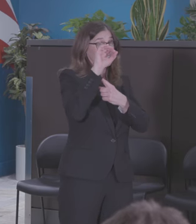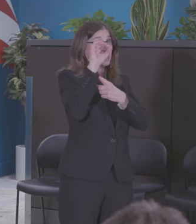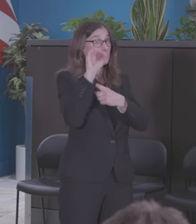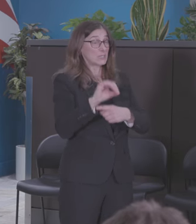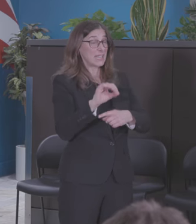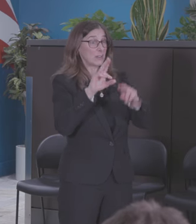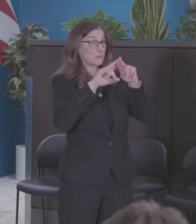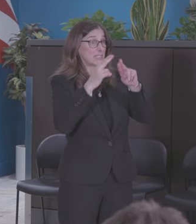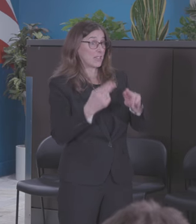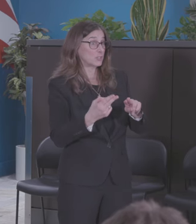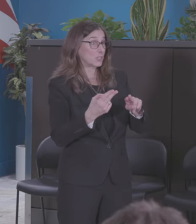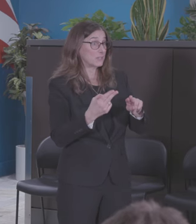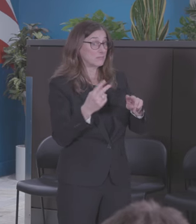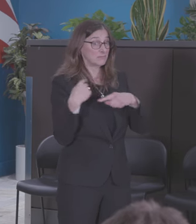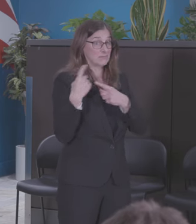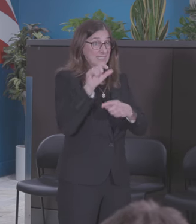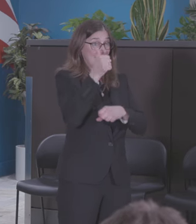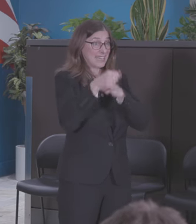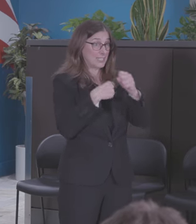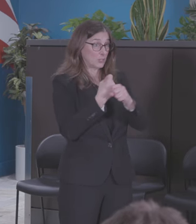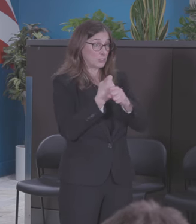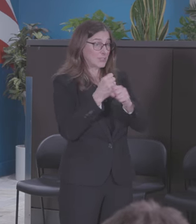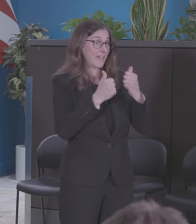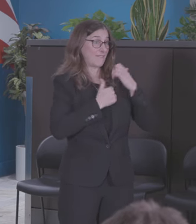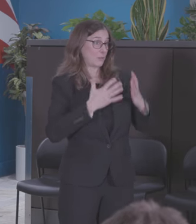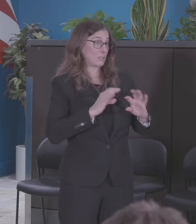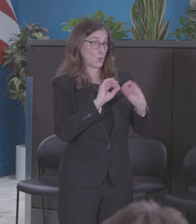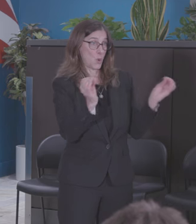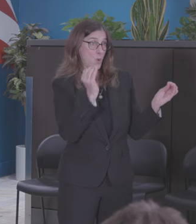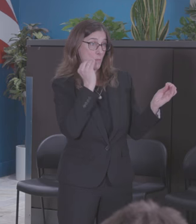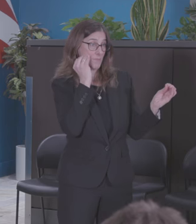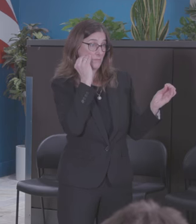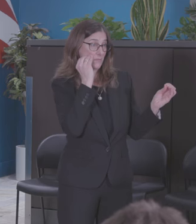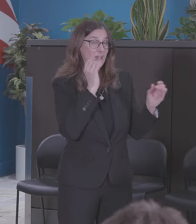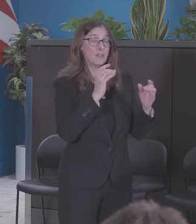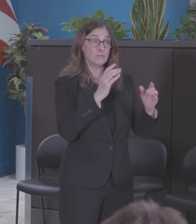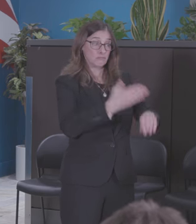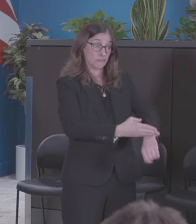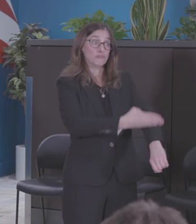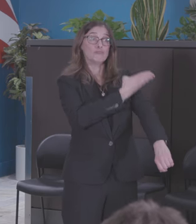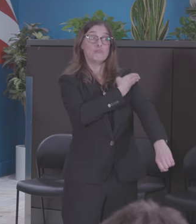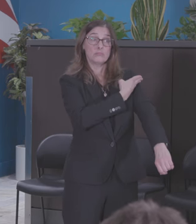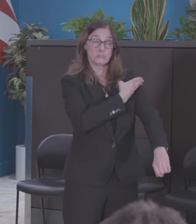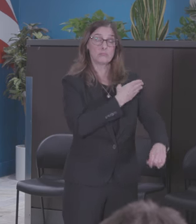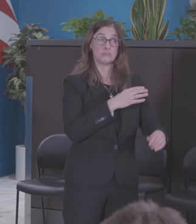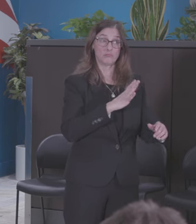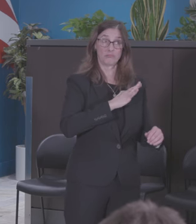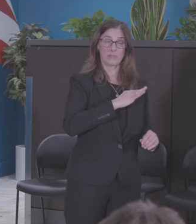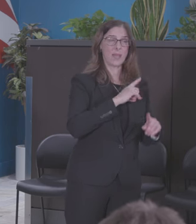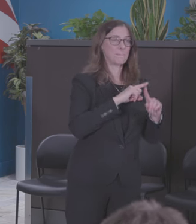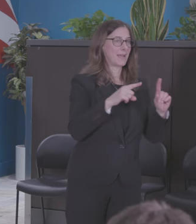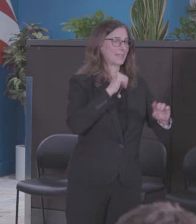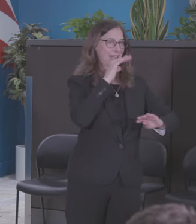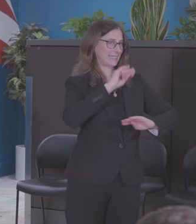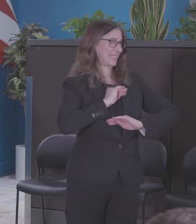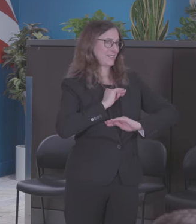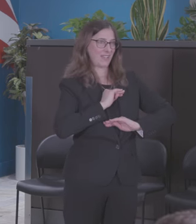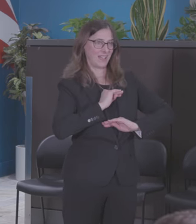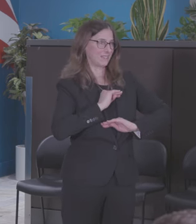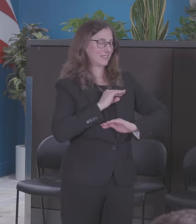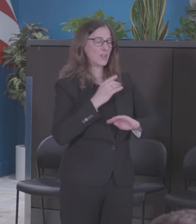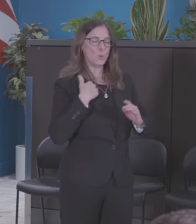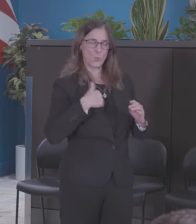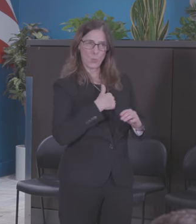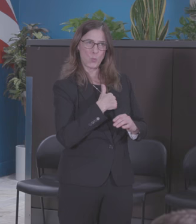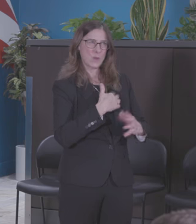in Boston over the past decade. And we are nowhere near satisfied with that number. We're even prouder and more